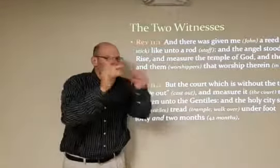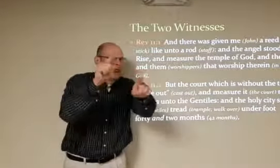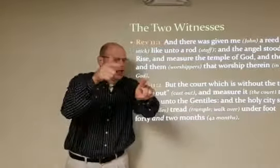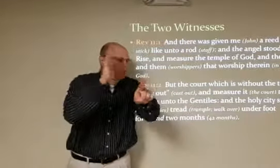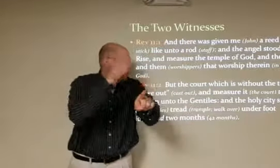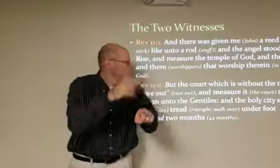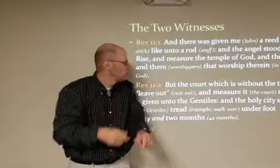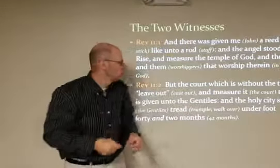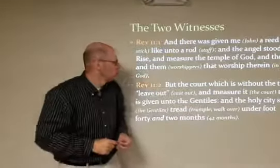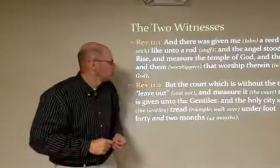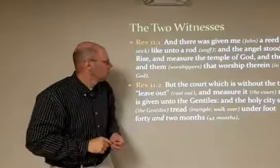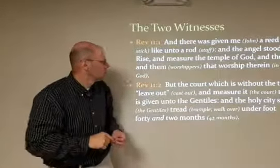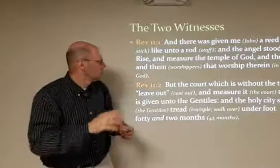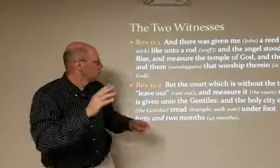We'll talk about it in a moment.